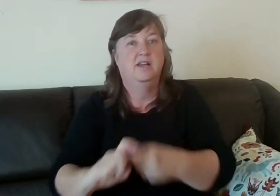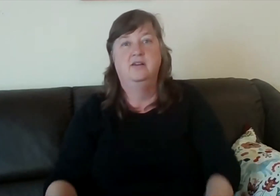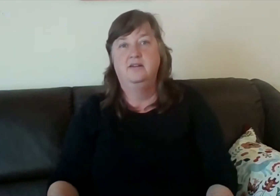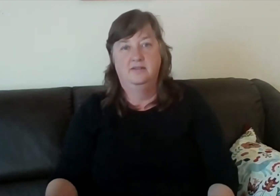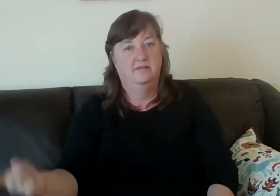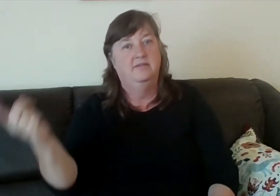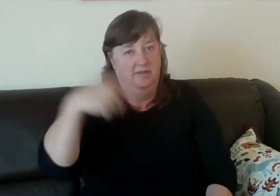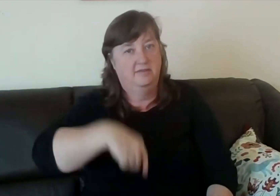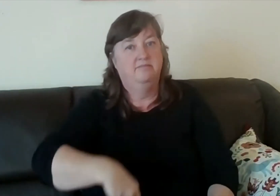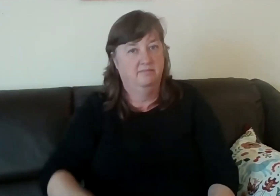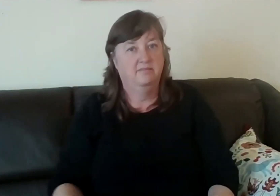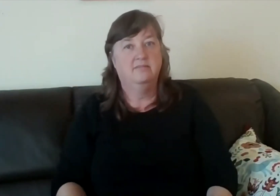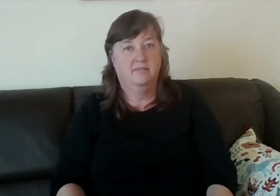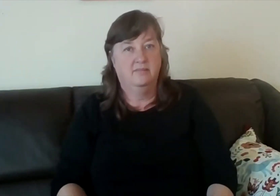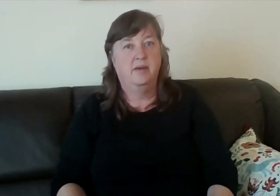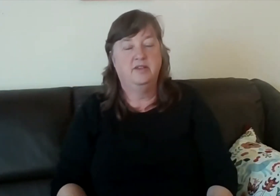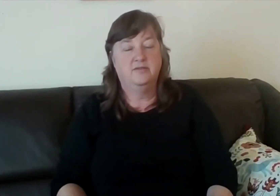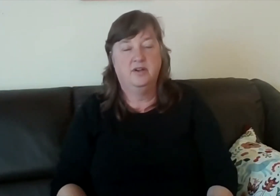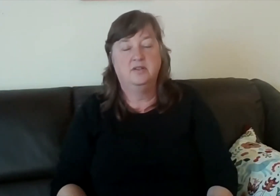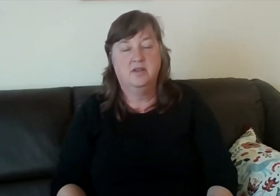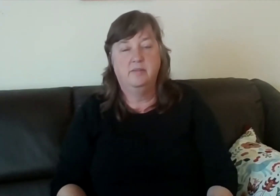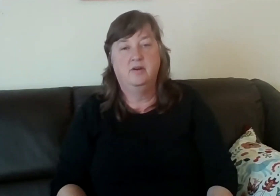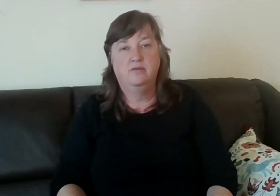Oh, my best friend is coming over.